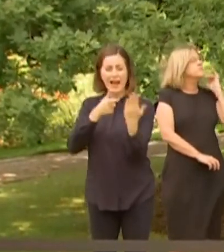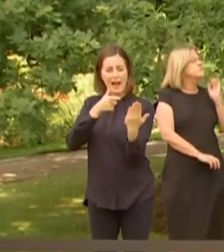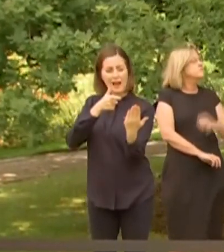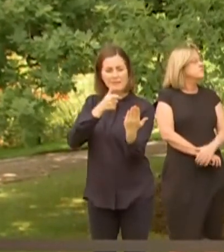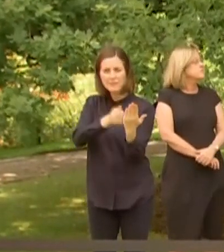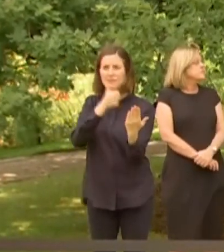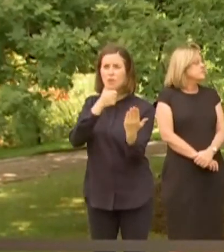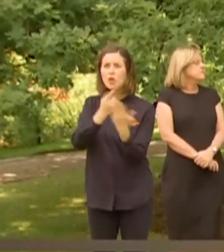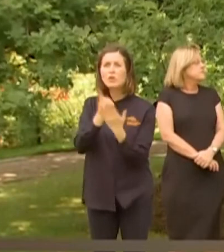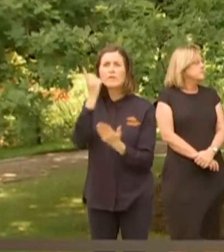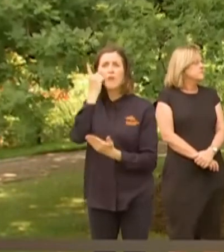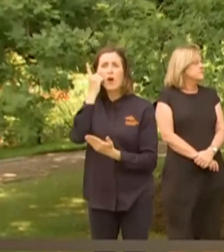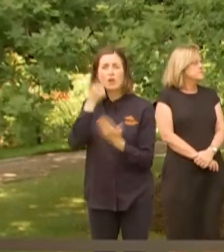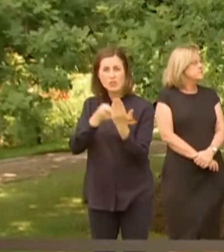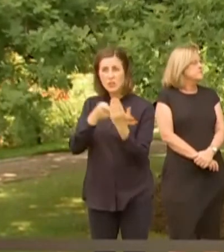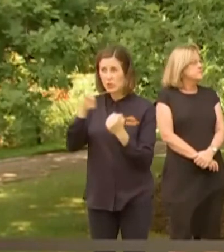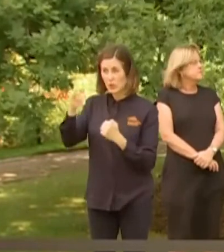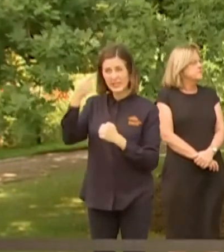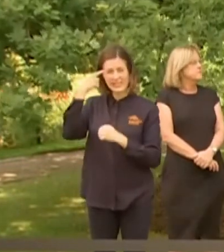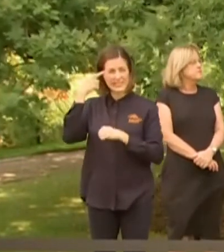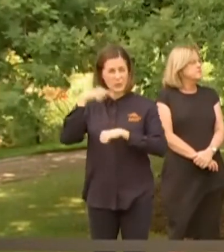Yes.